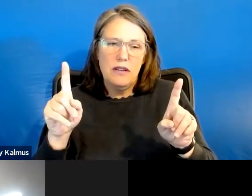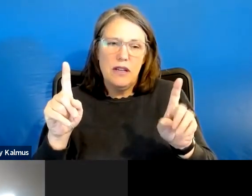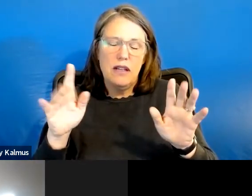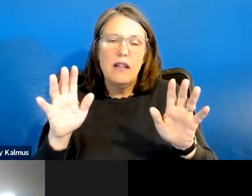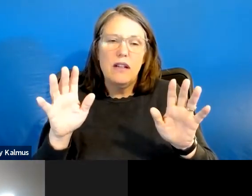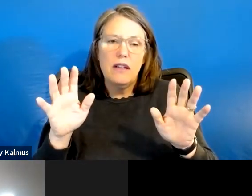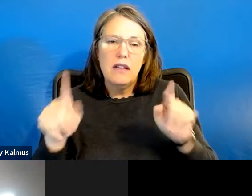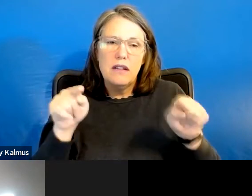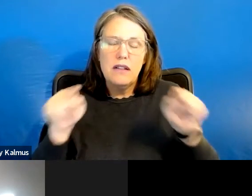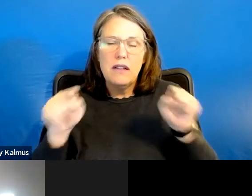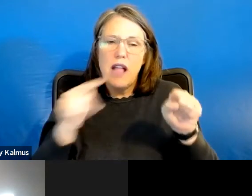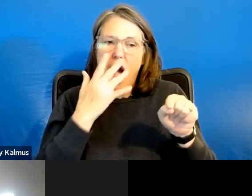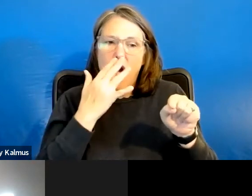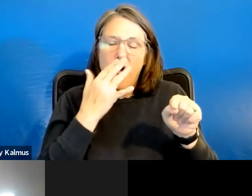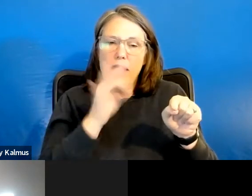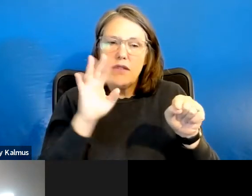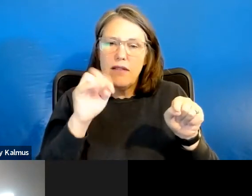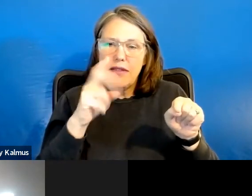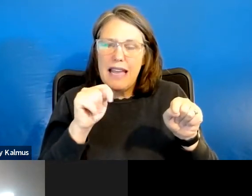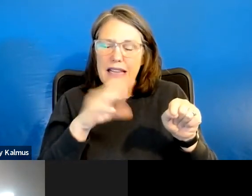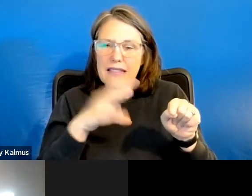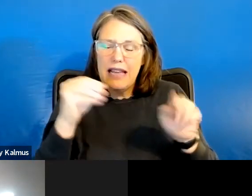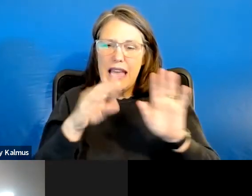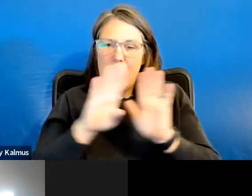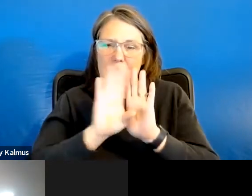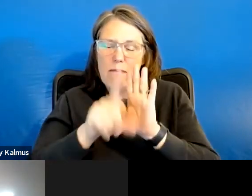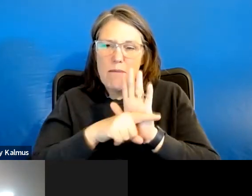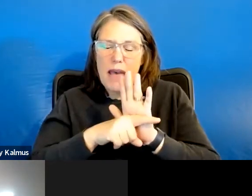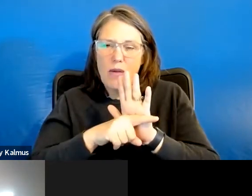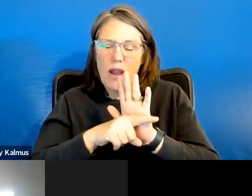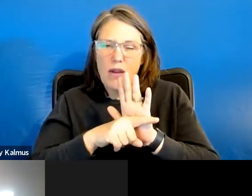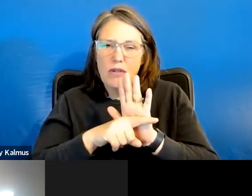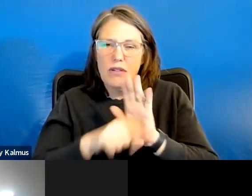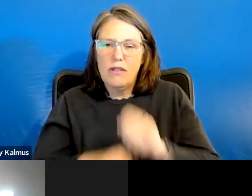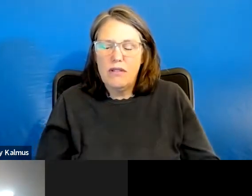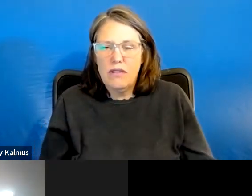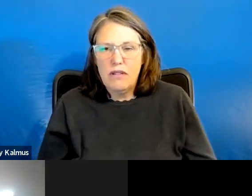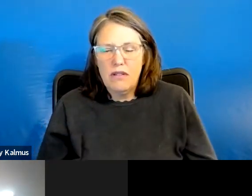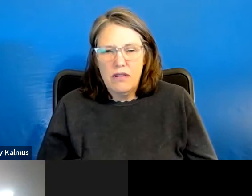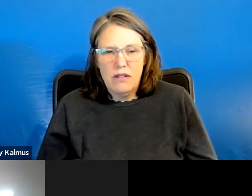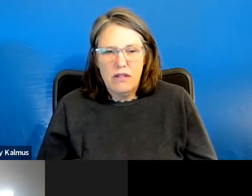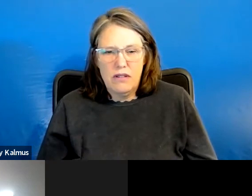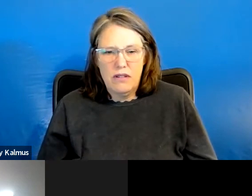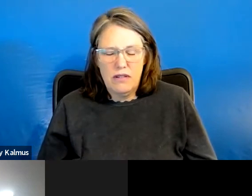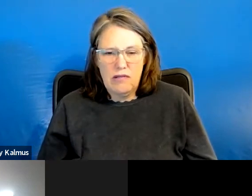distinguish the difference between the colors of text and background. Go.